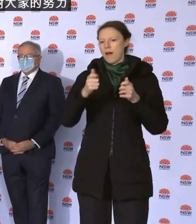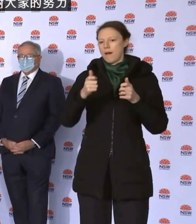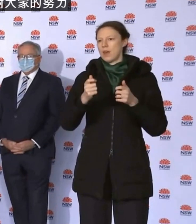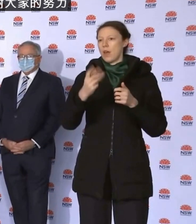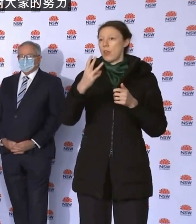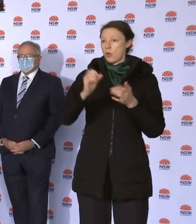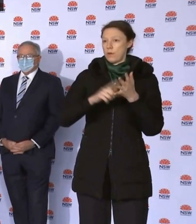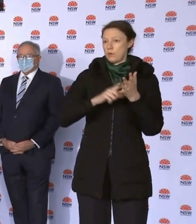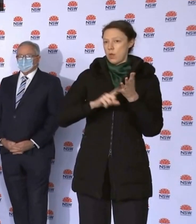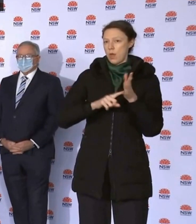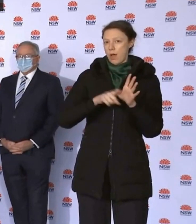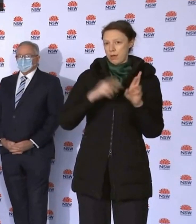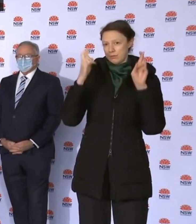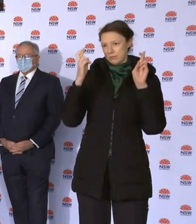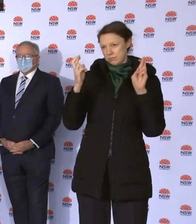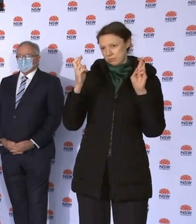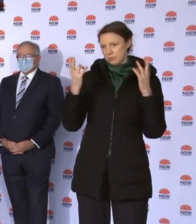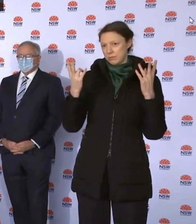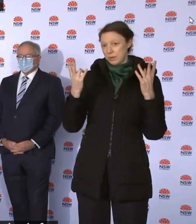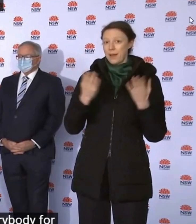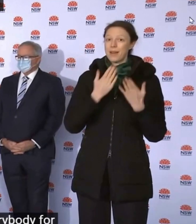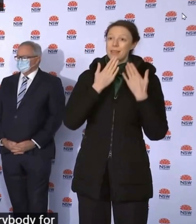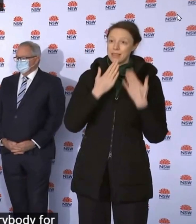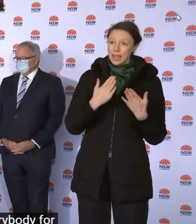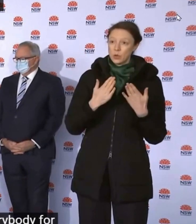everybody for your efforts. It is making a difference.